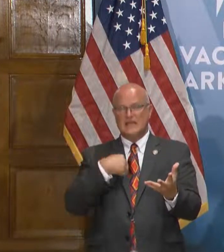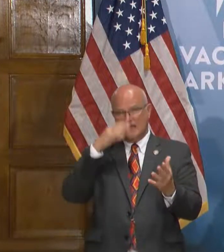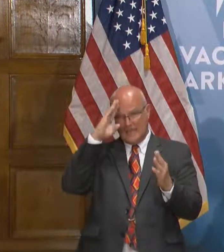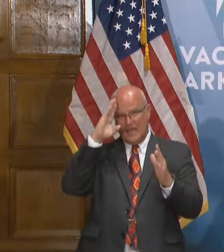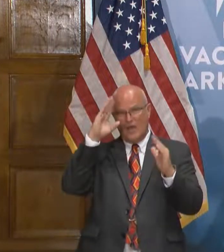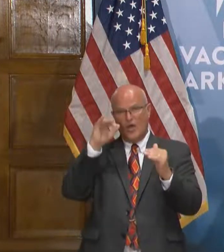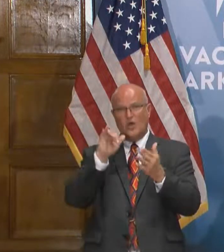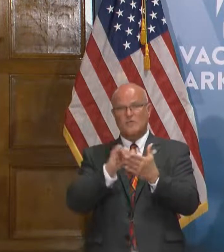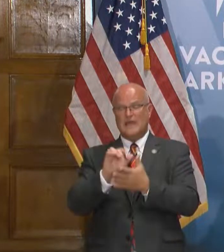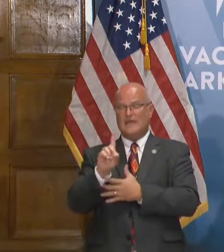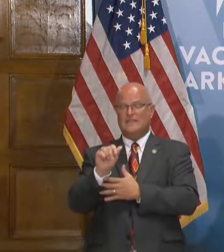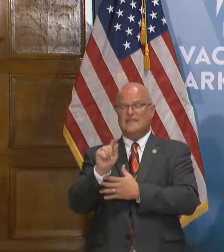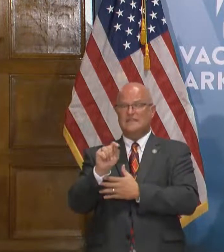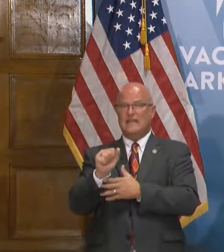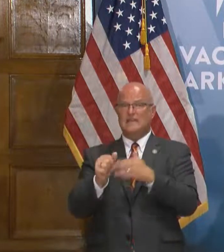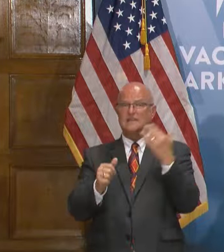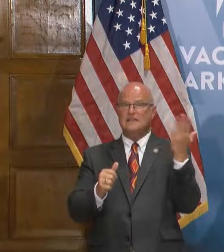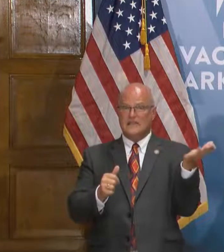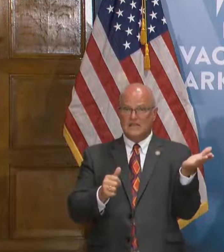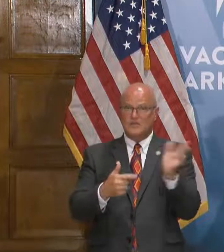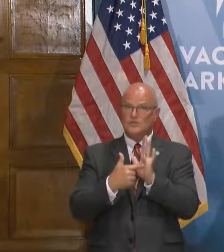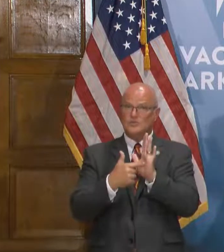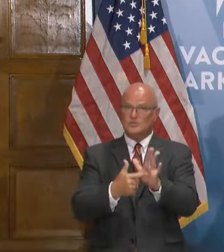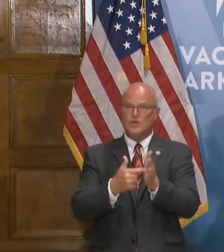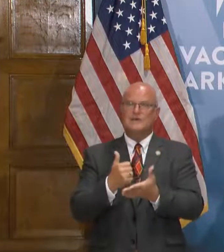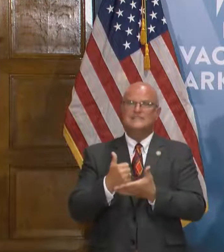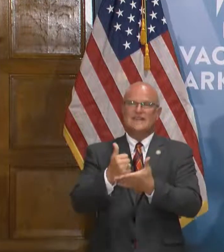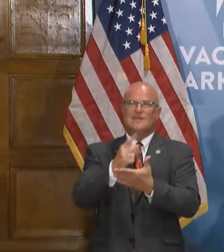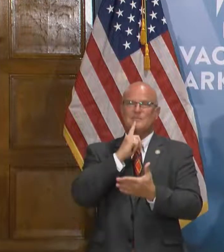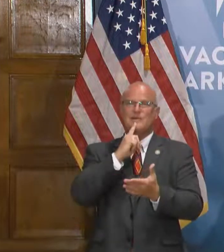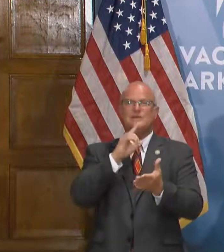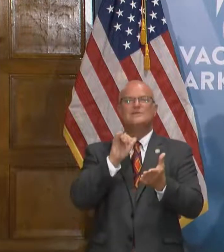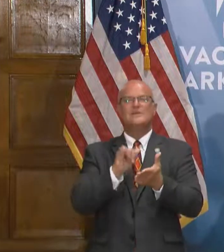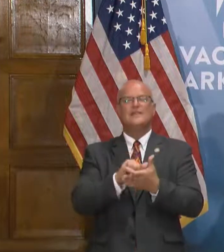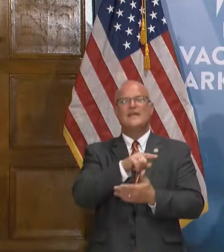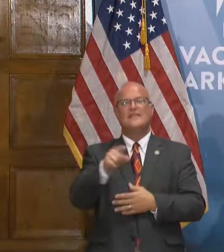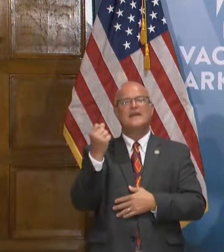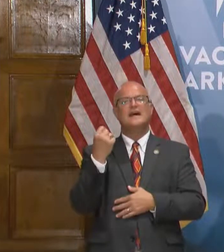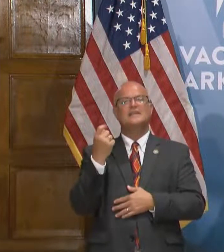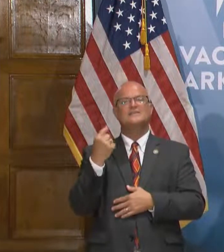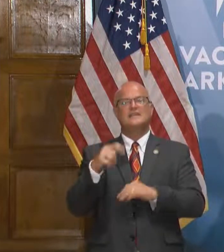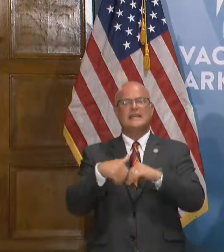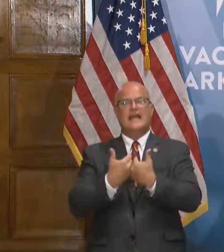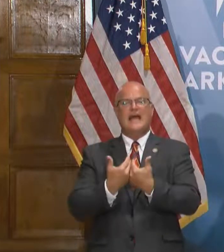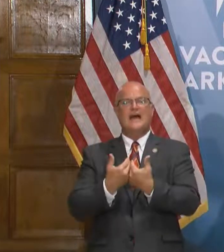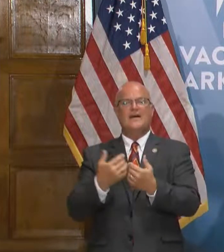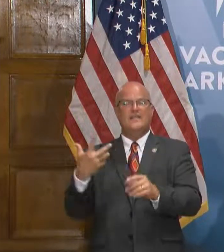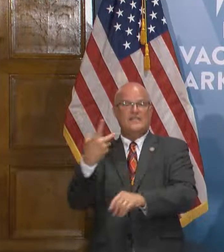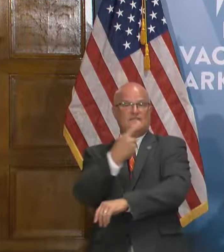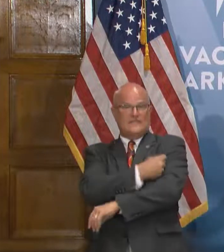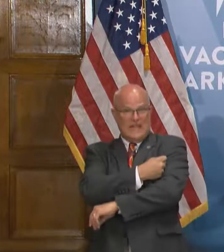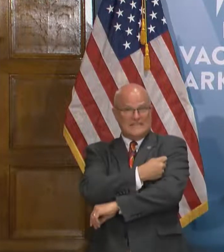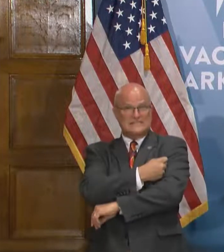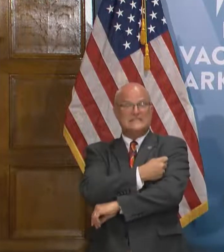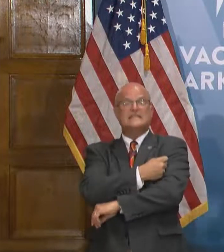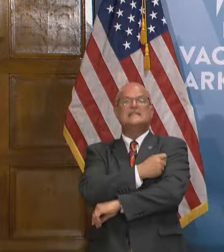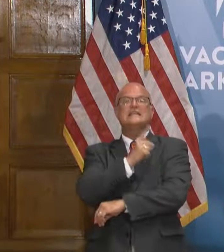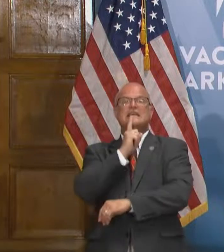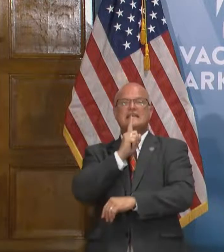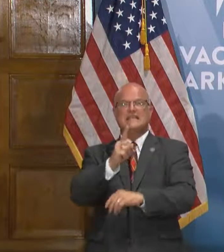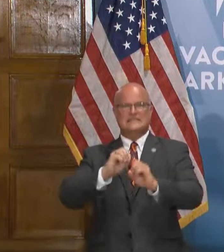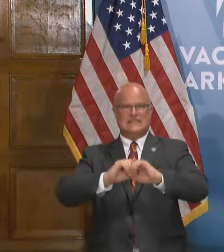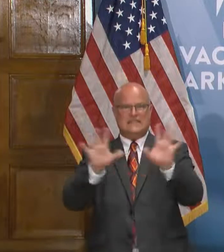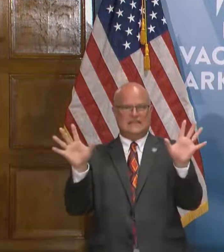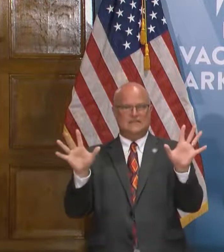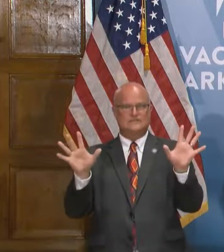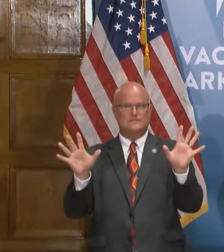that the data that we present is helpful to make sure they understand how vaccines are the way out.